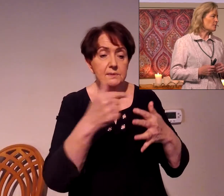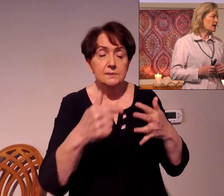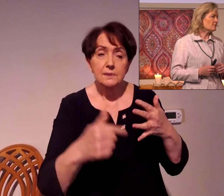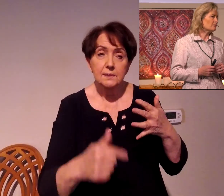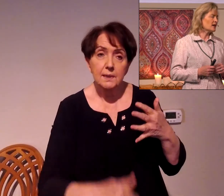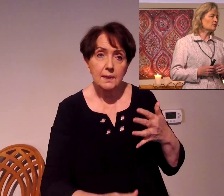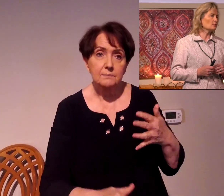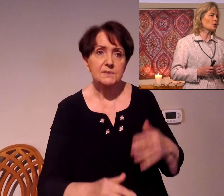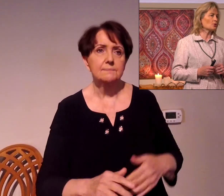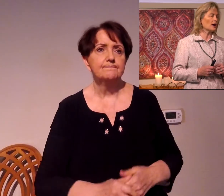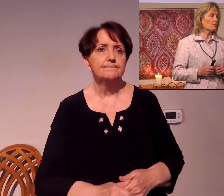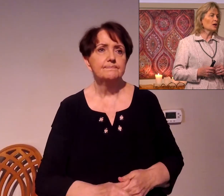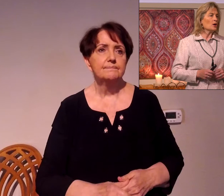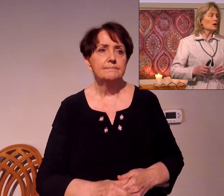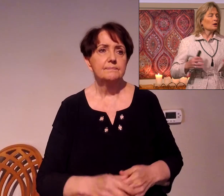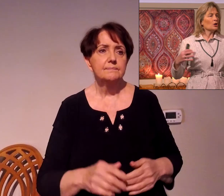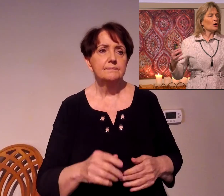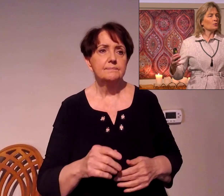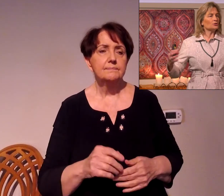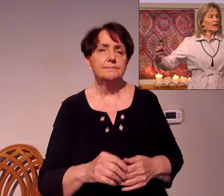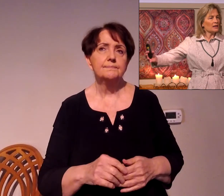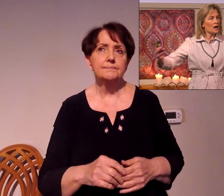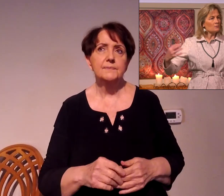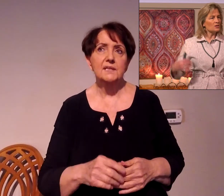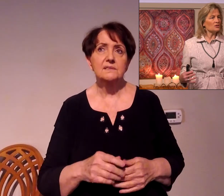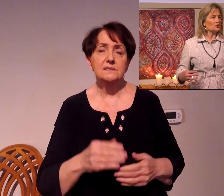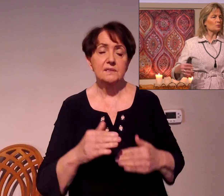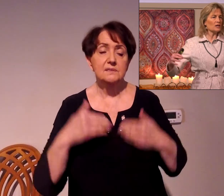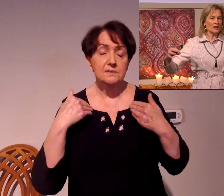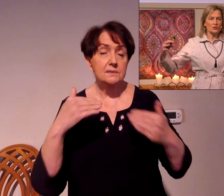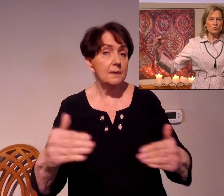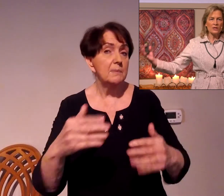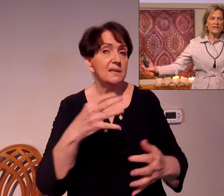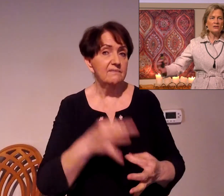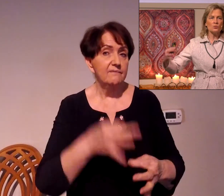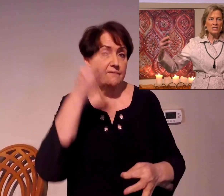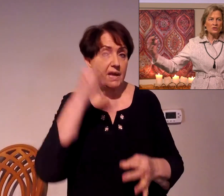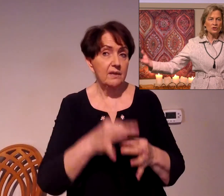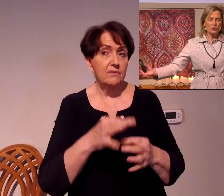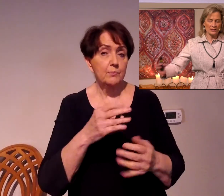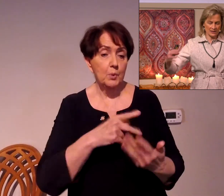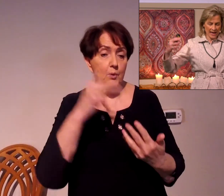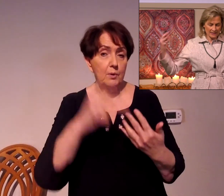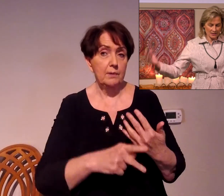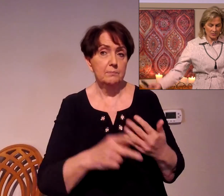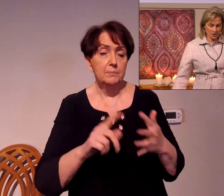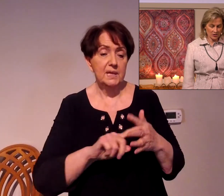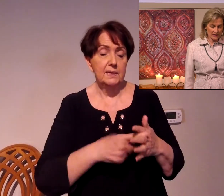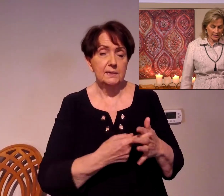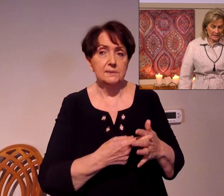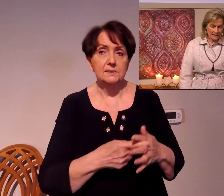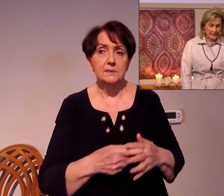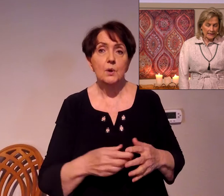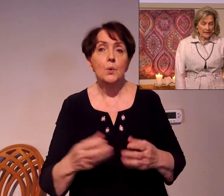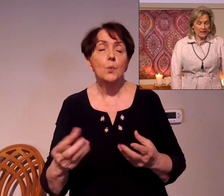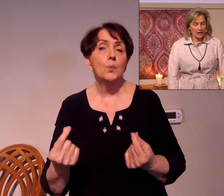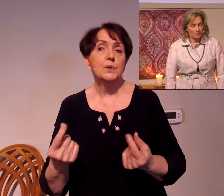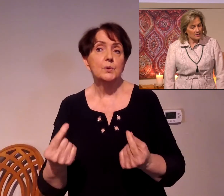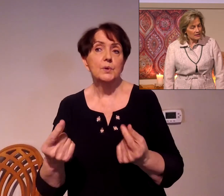our Step Out in Faith program goes and comes into, because when we do this as a community,